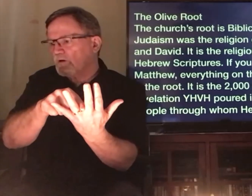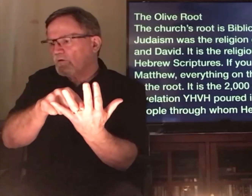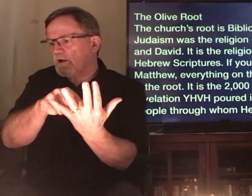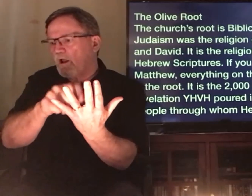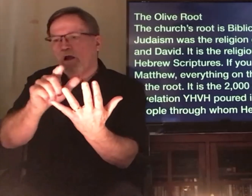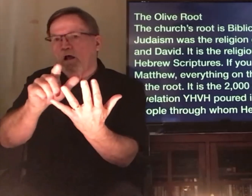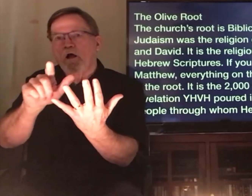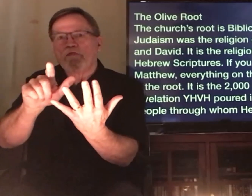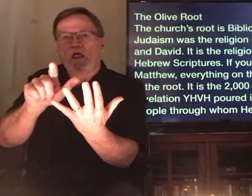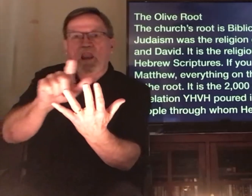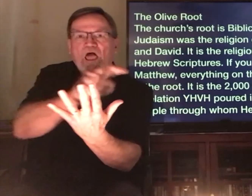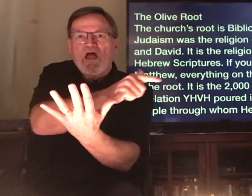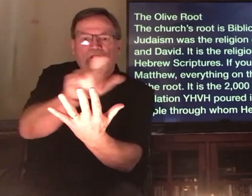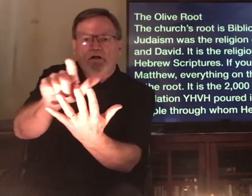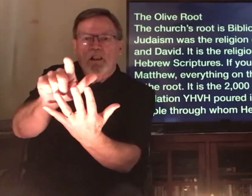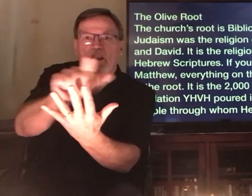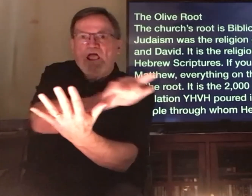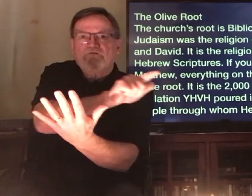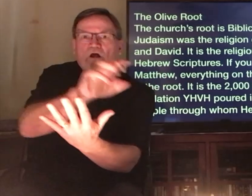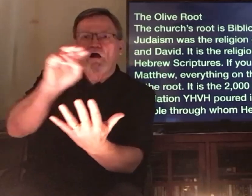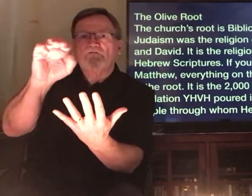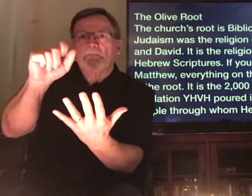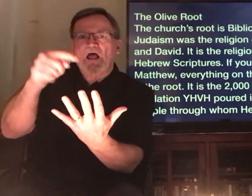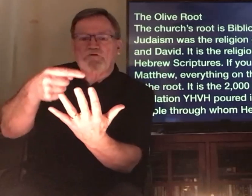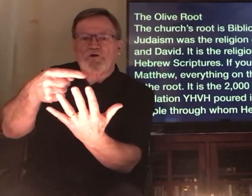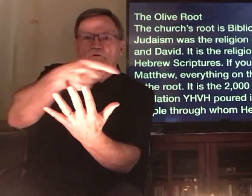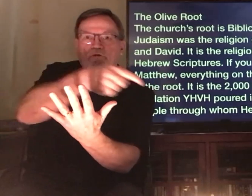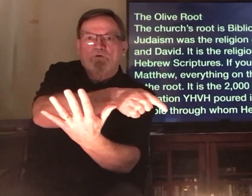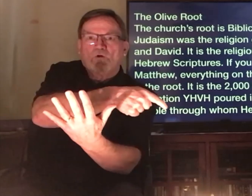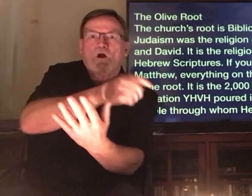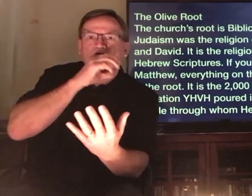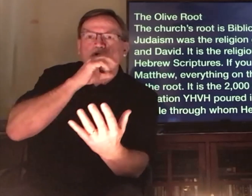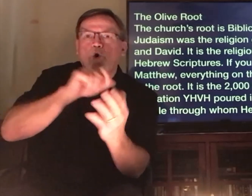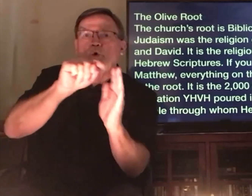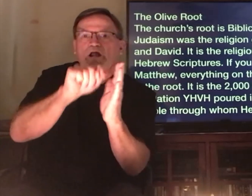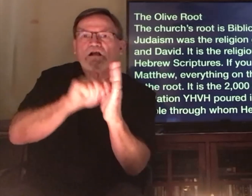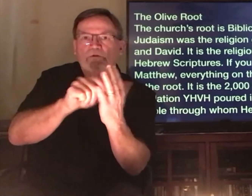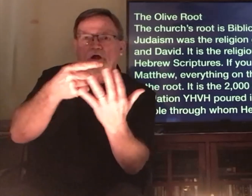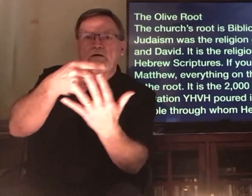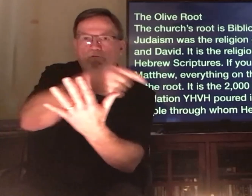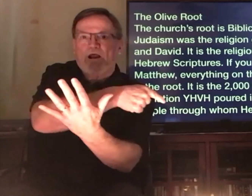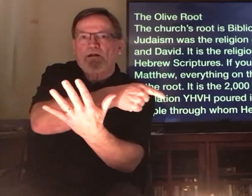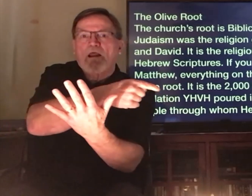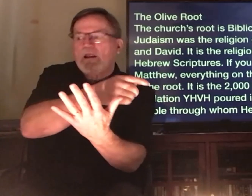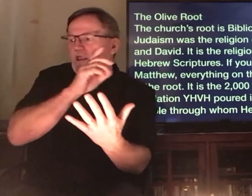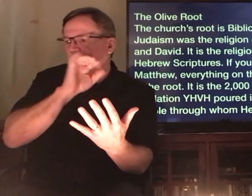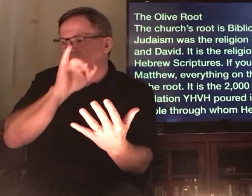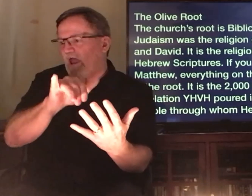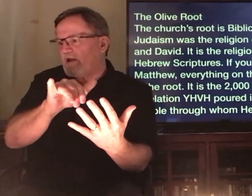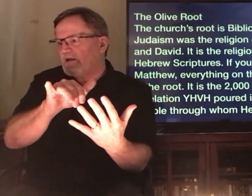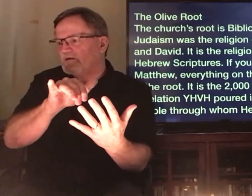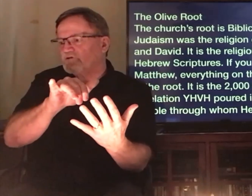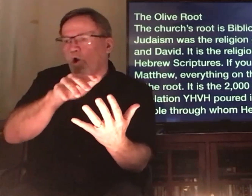Root. It's biblical Judaism root. Hebrew root means God root. Instead of God